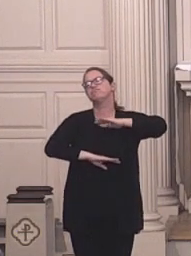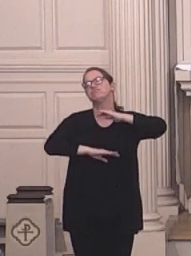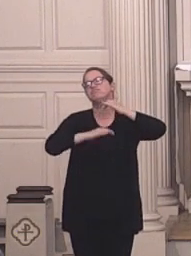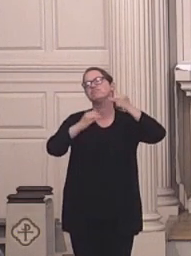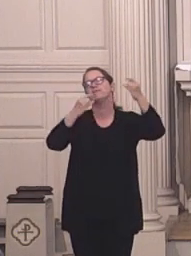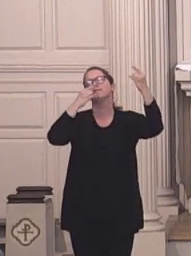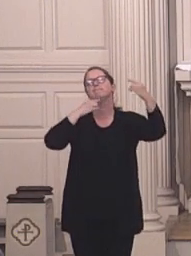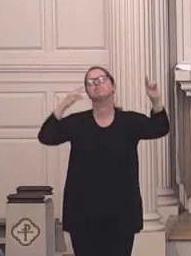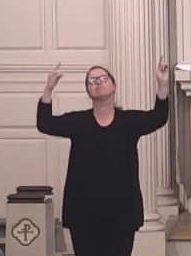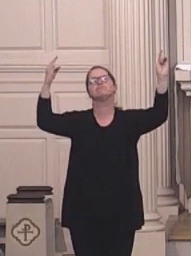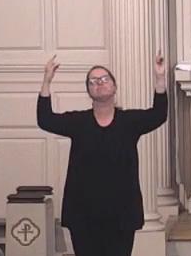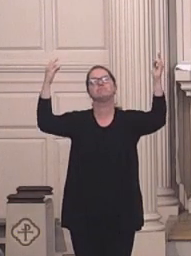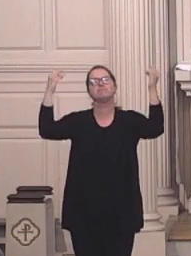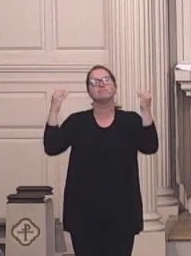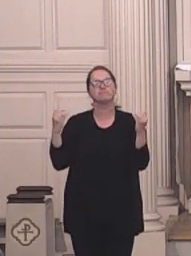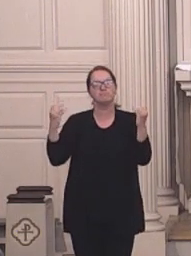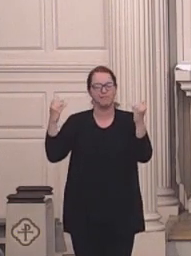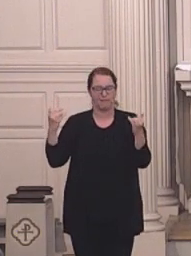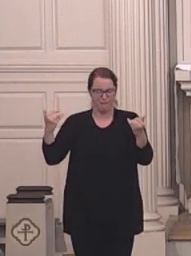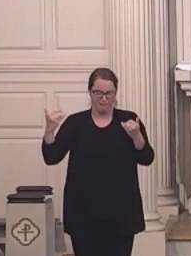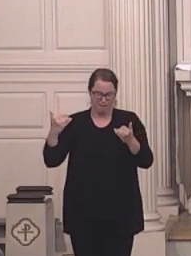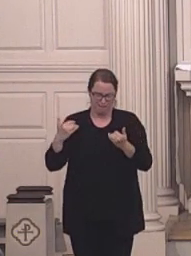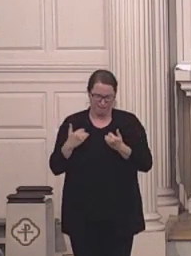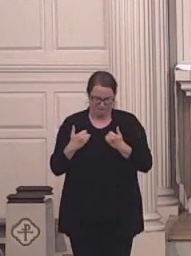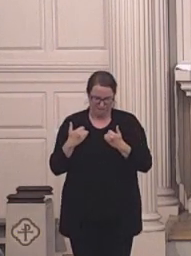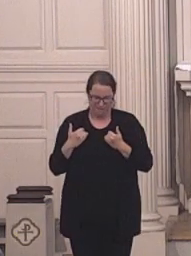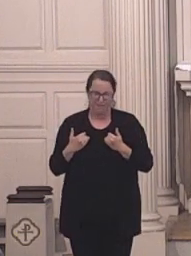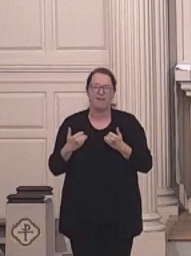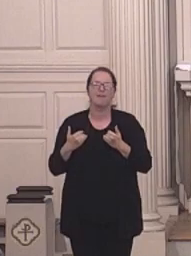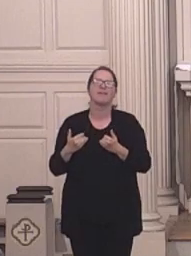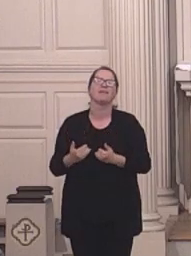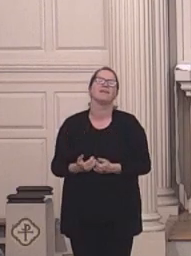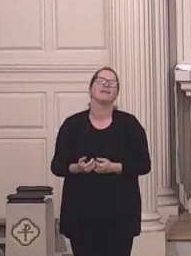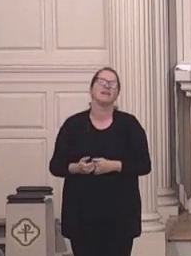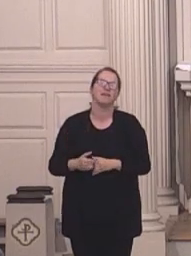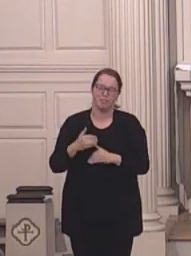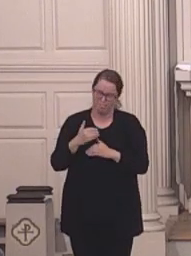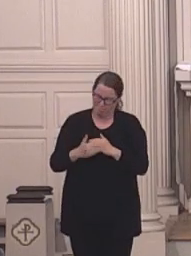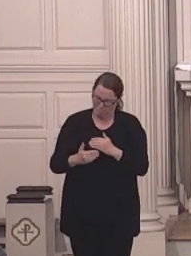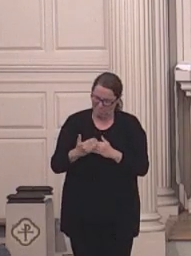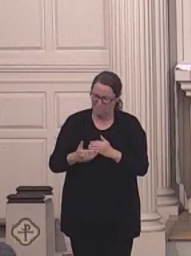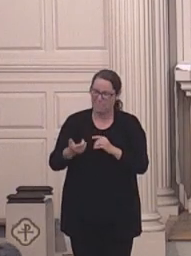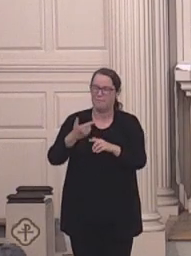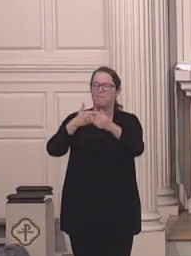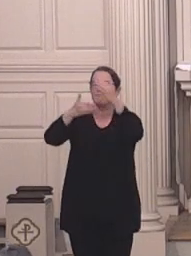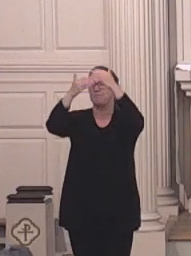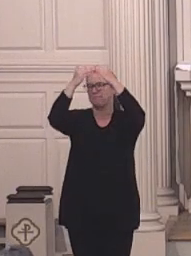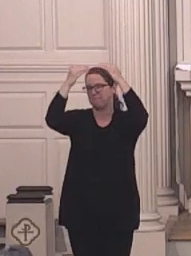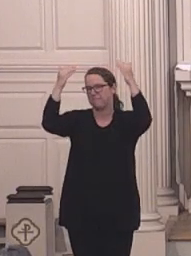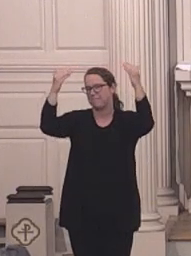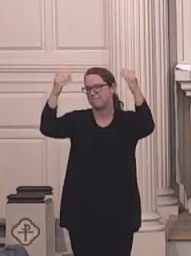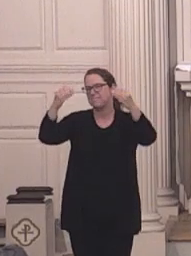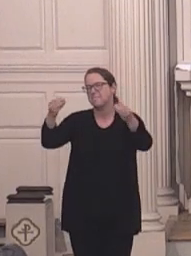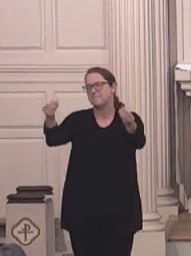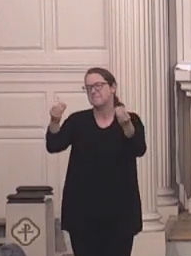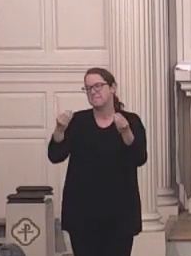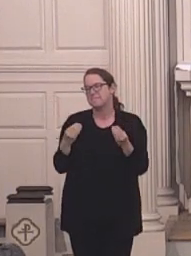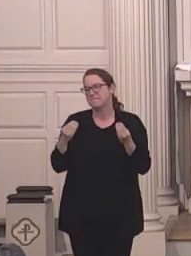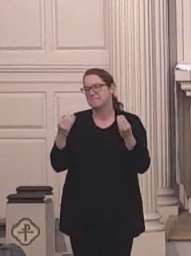a victim willing, past calamity's lifeblood